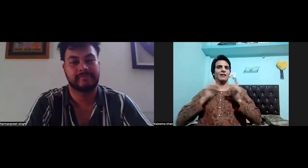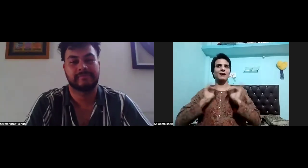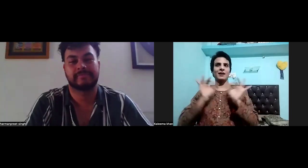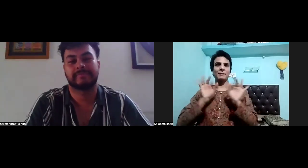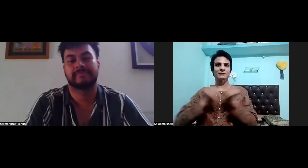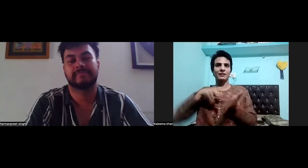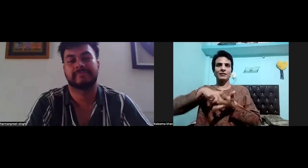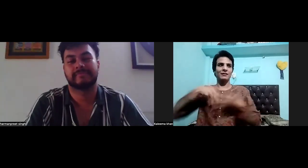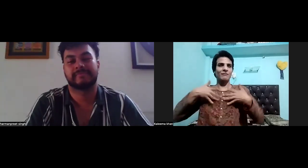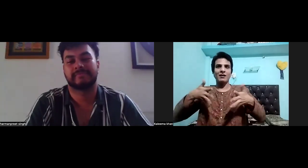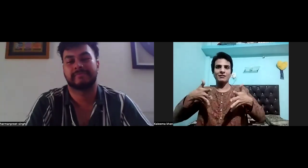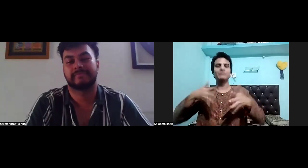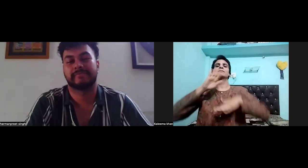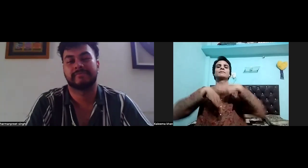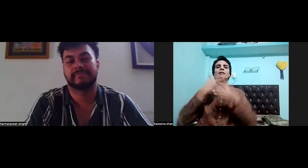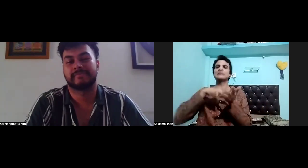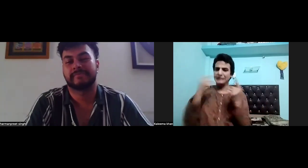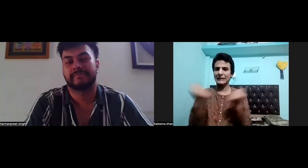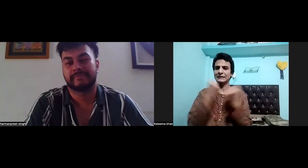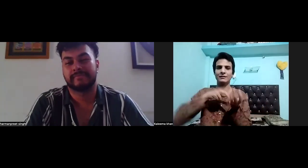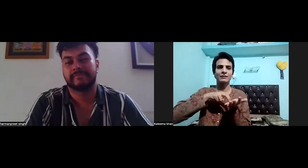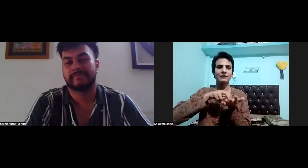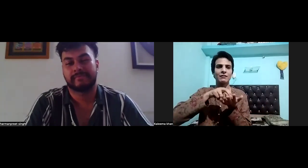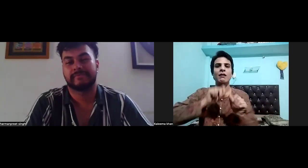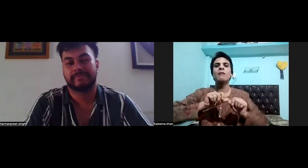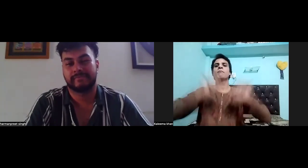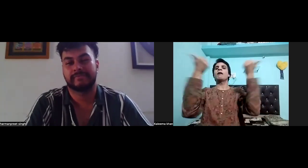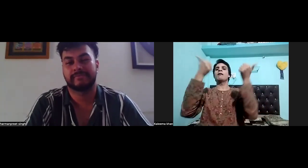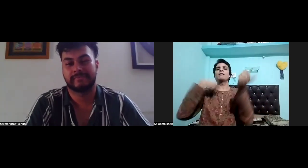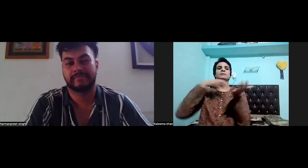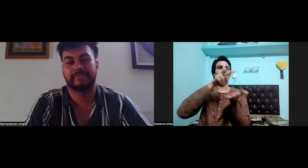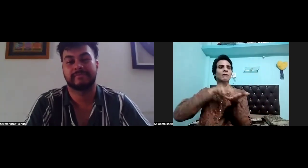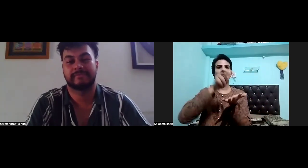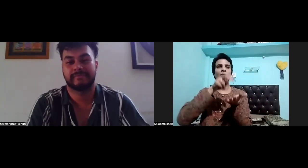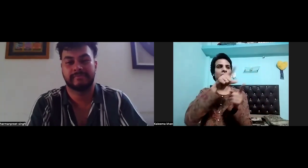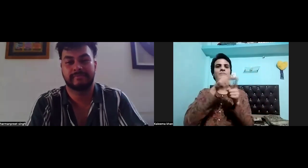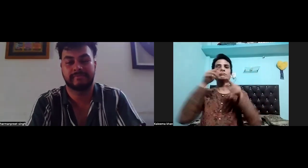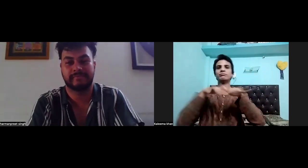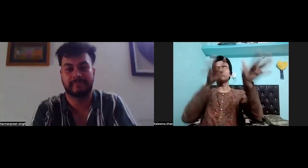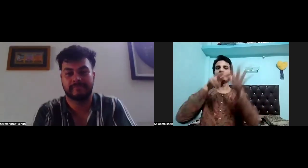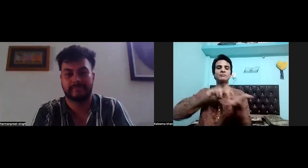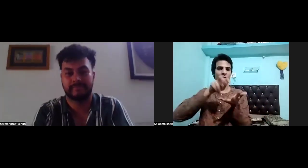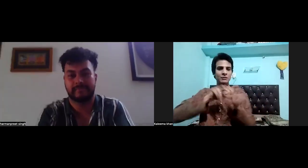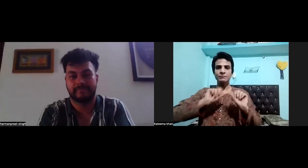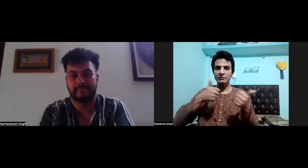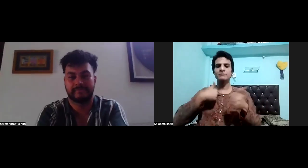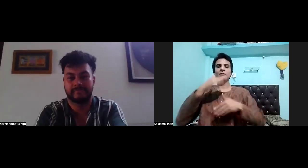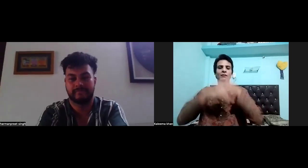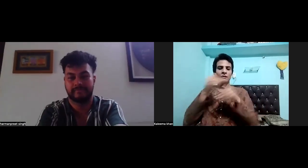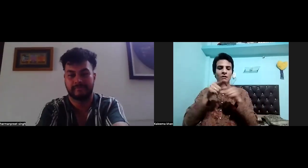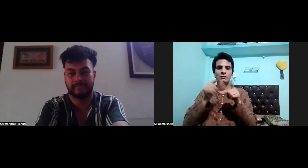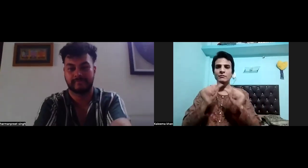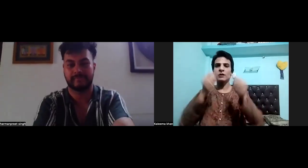places trying to get into the fashion modeling industry, but it's difficult. I had to try again and again. Some of